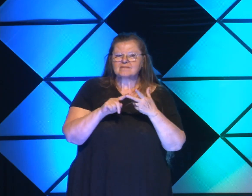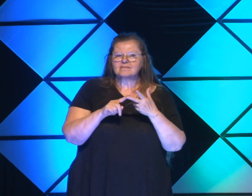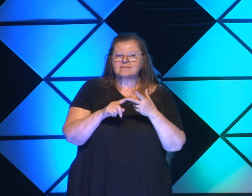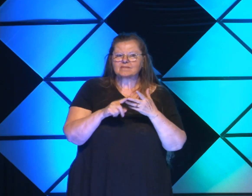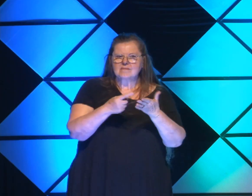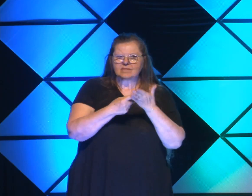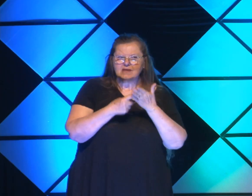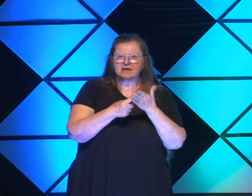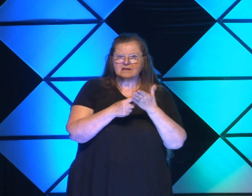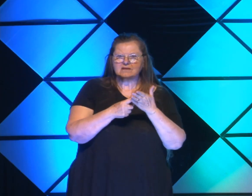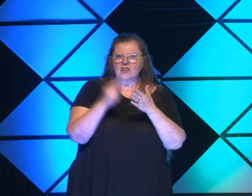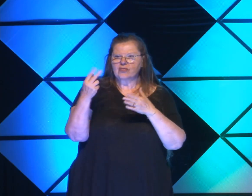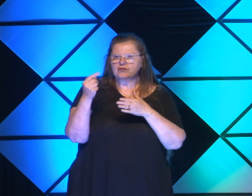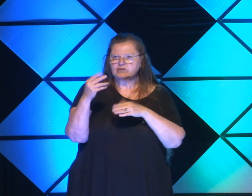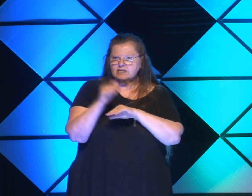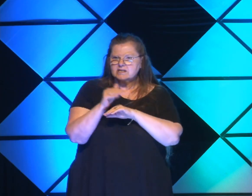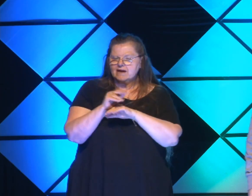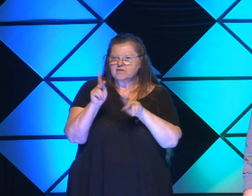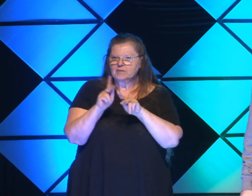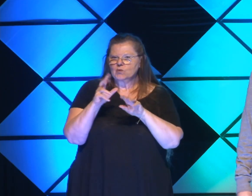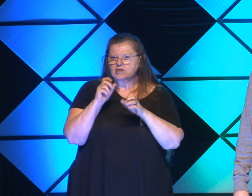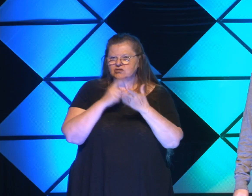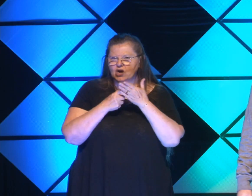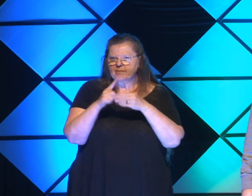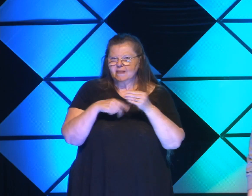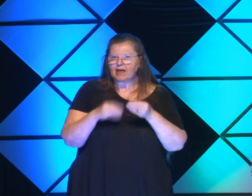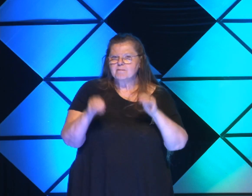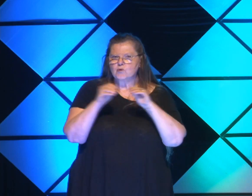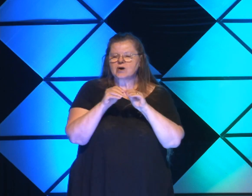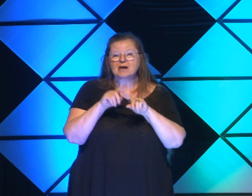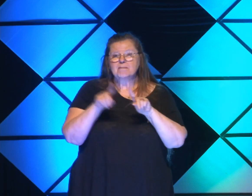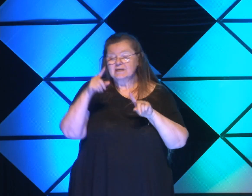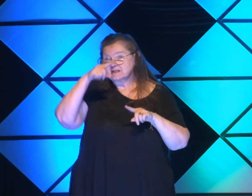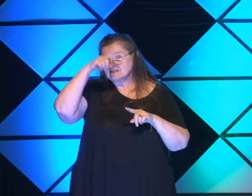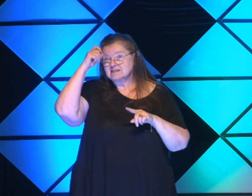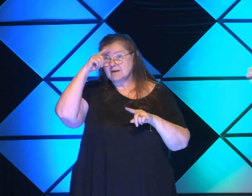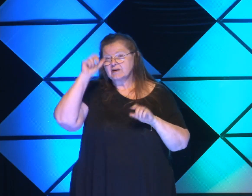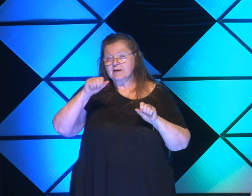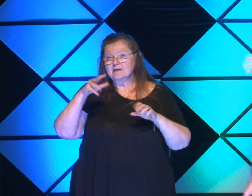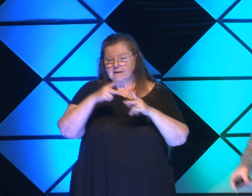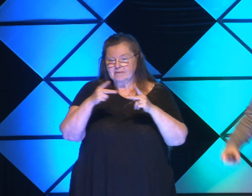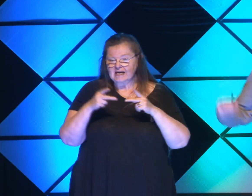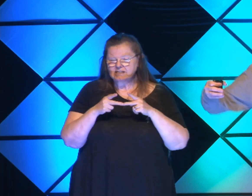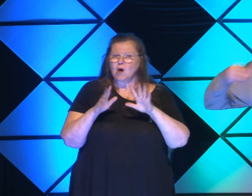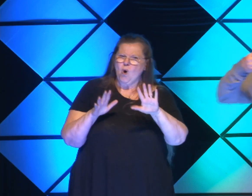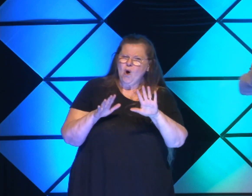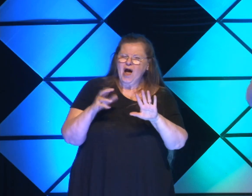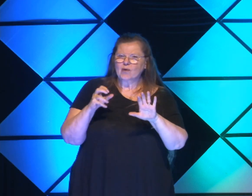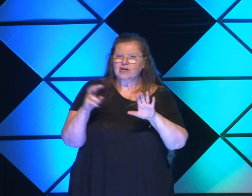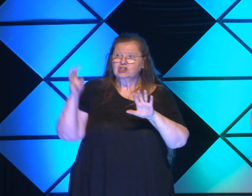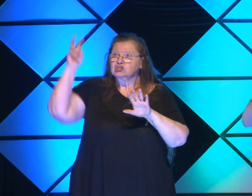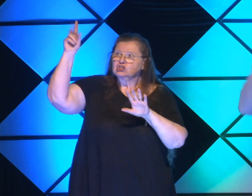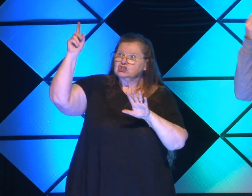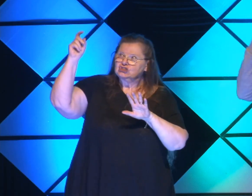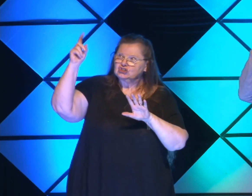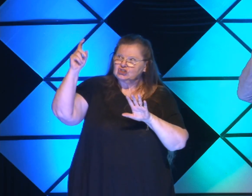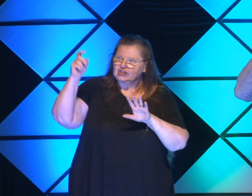conversation group on Thursday night for people that want to explore these a little bit. But this summer can be a space of, okay, I want to journey down the